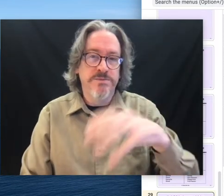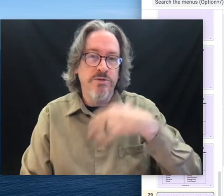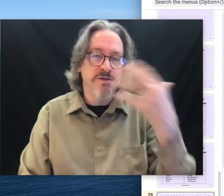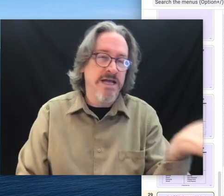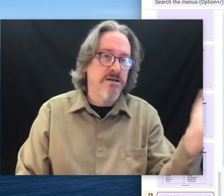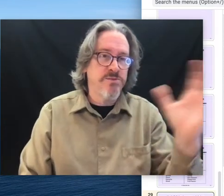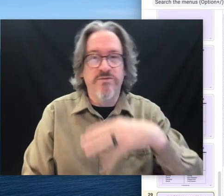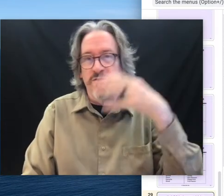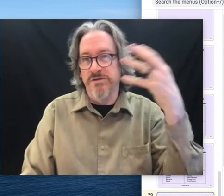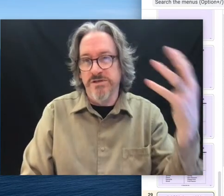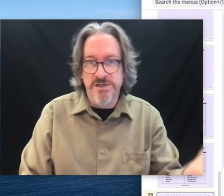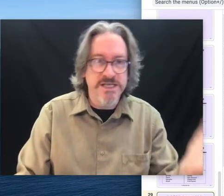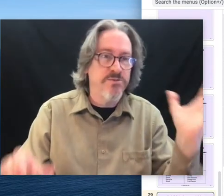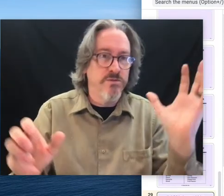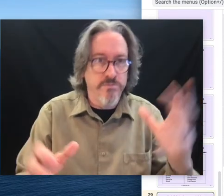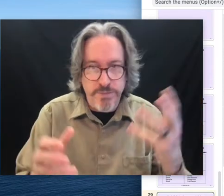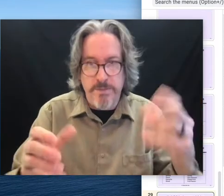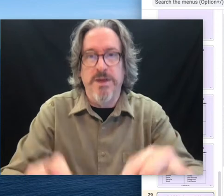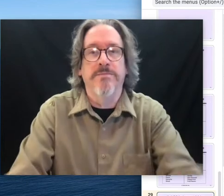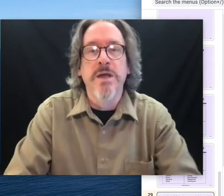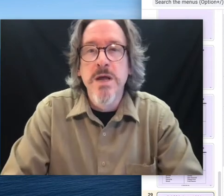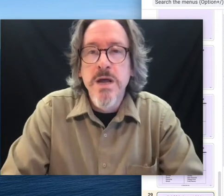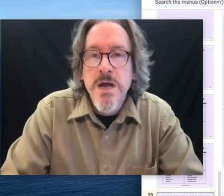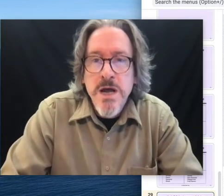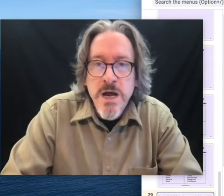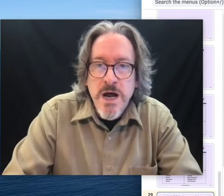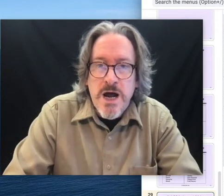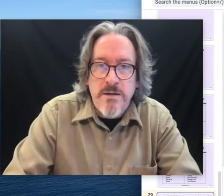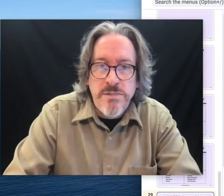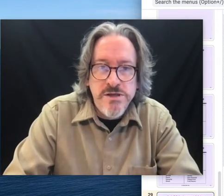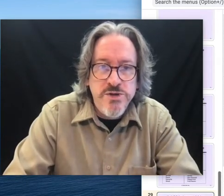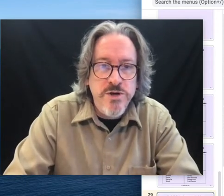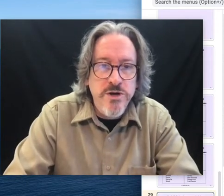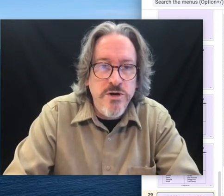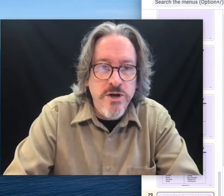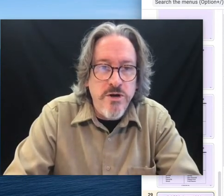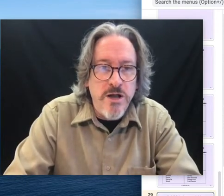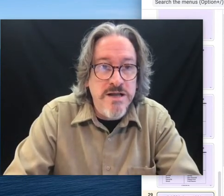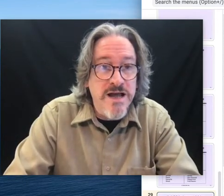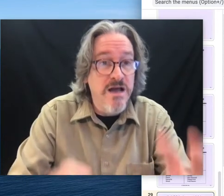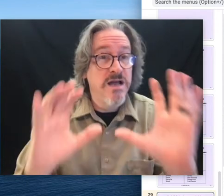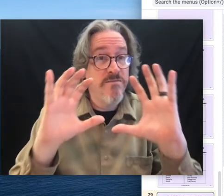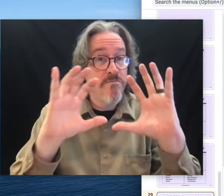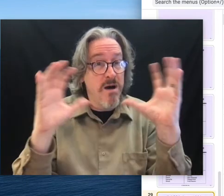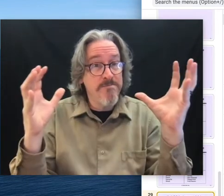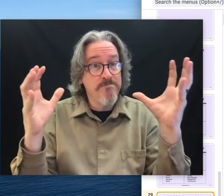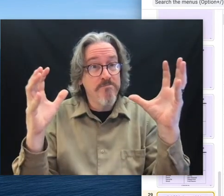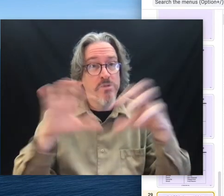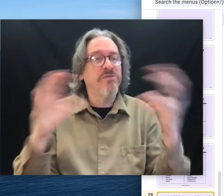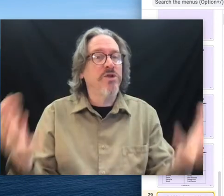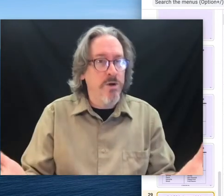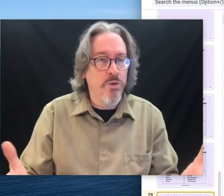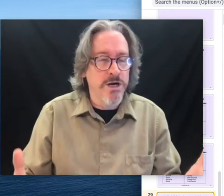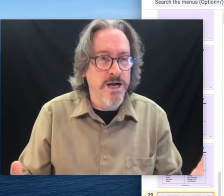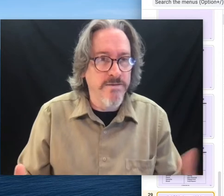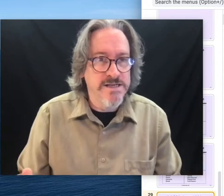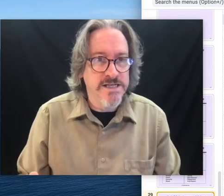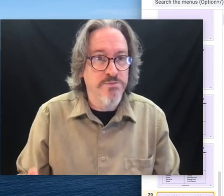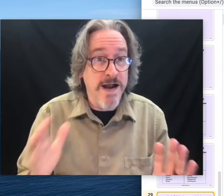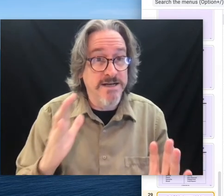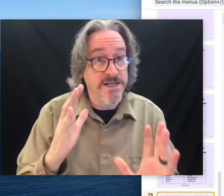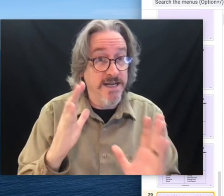Ounces, spoons, spoonfuls, teaspoon, blah blah blah. So a lot. Most of what you want to work on